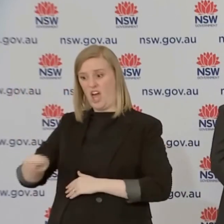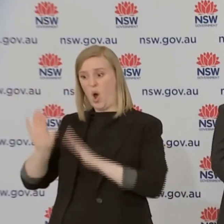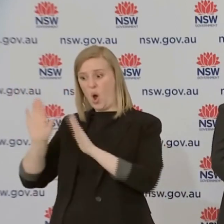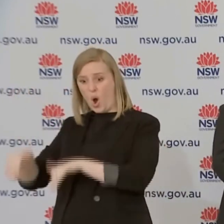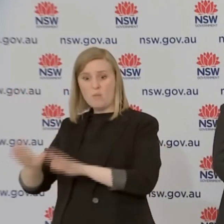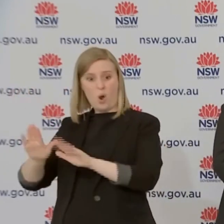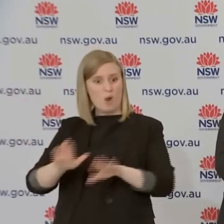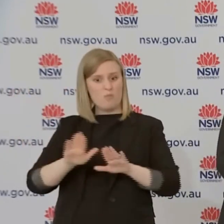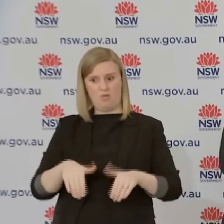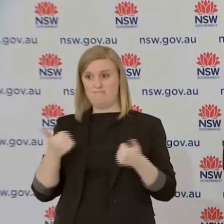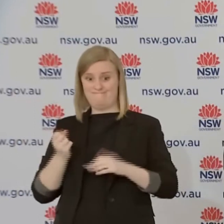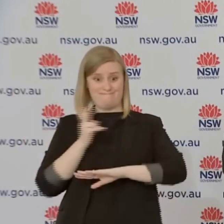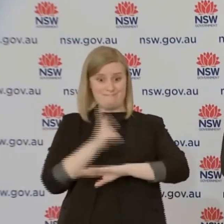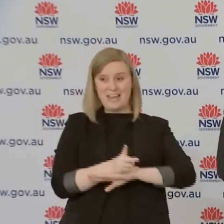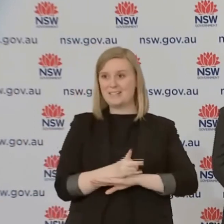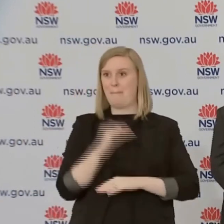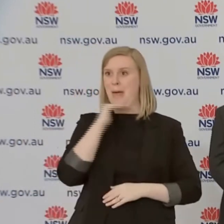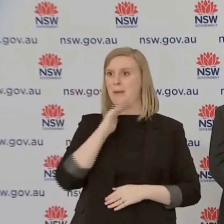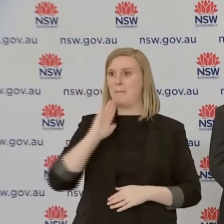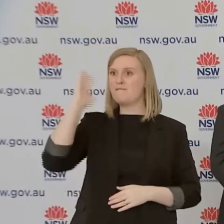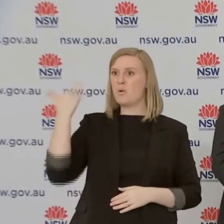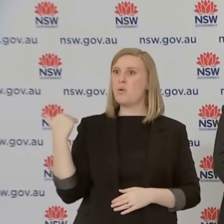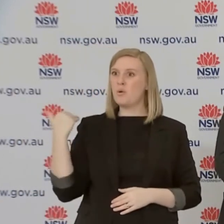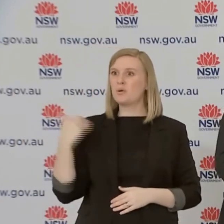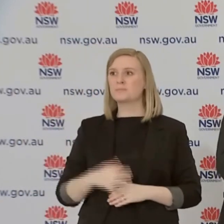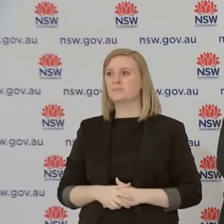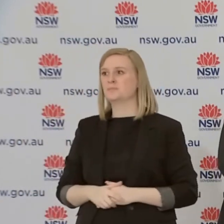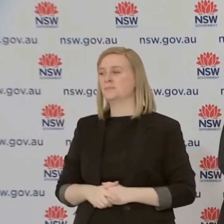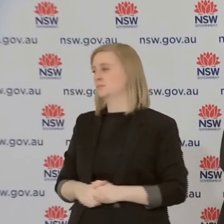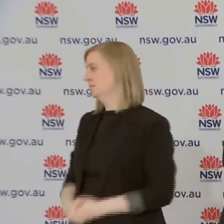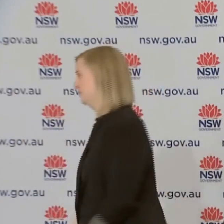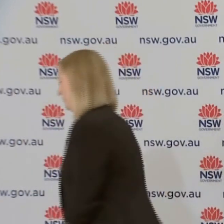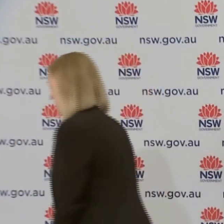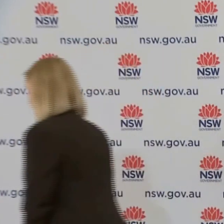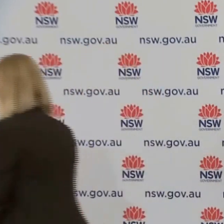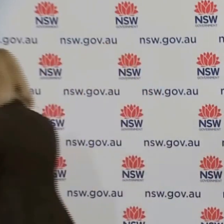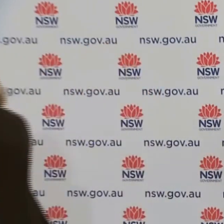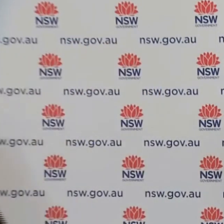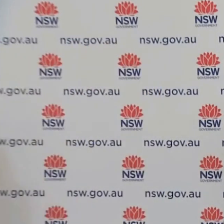vast majority of people are doing the right thing, but because